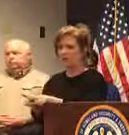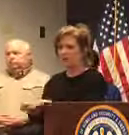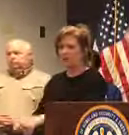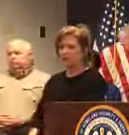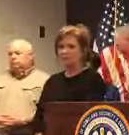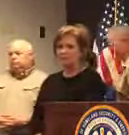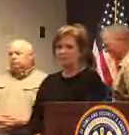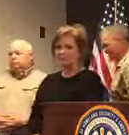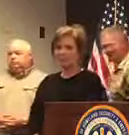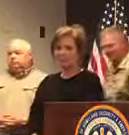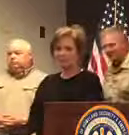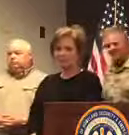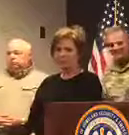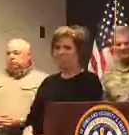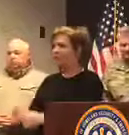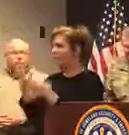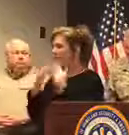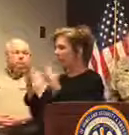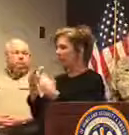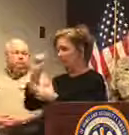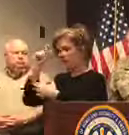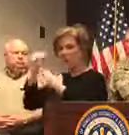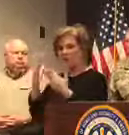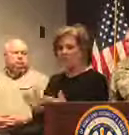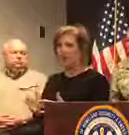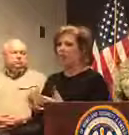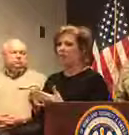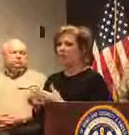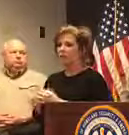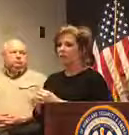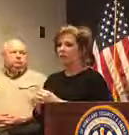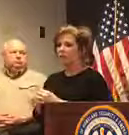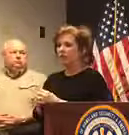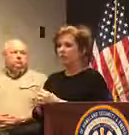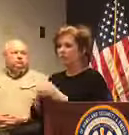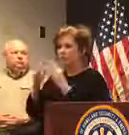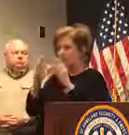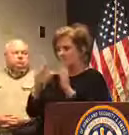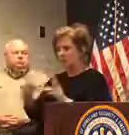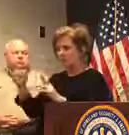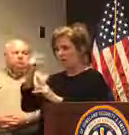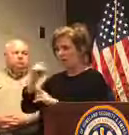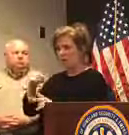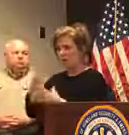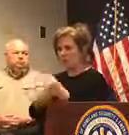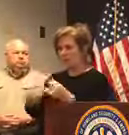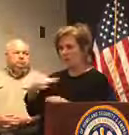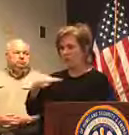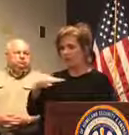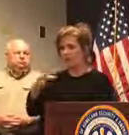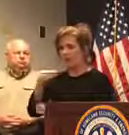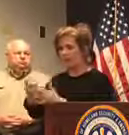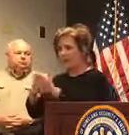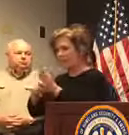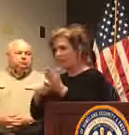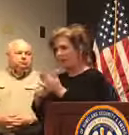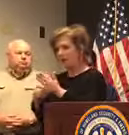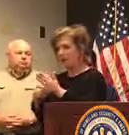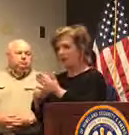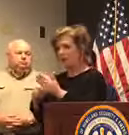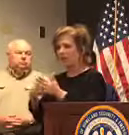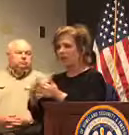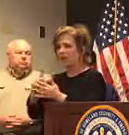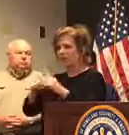sir. Thank you, Governor. Just in preparation of both the voluntary and the mandatory evacuations that have been